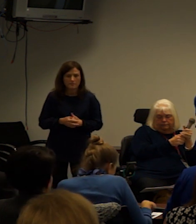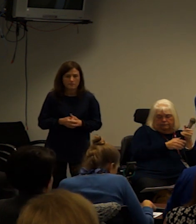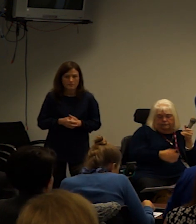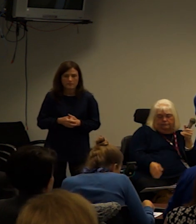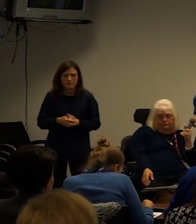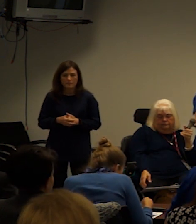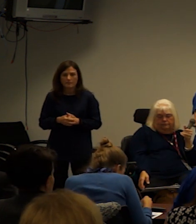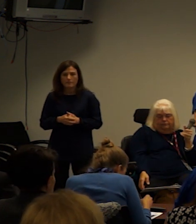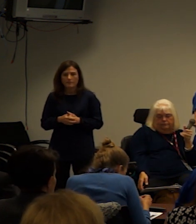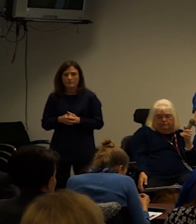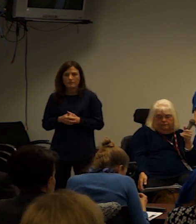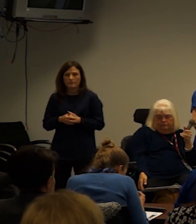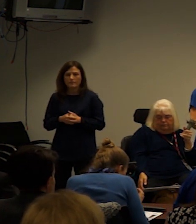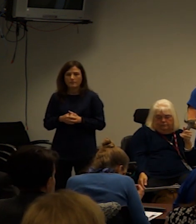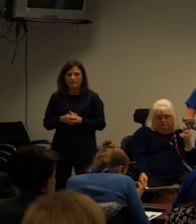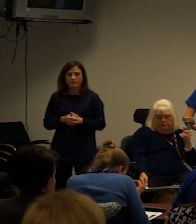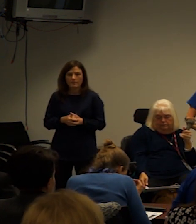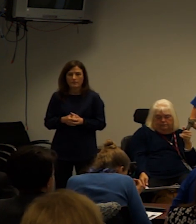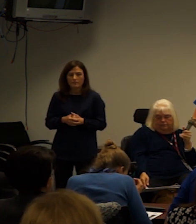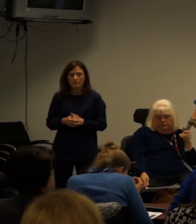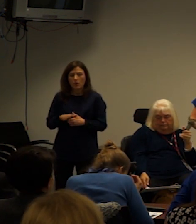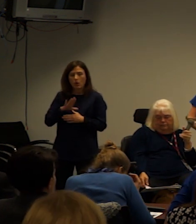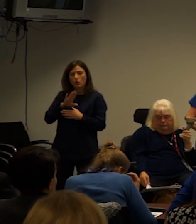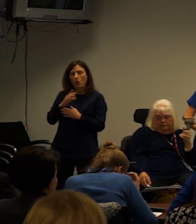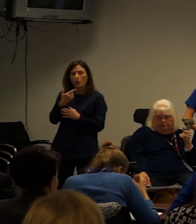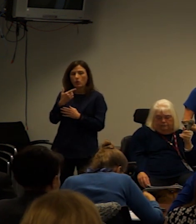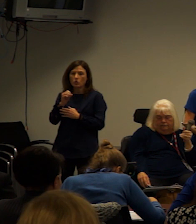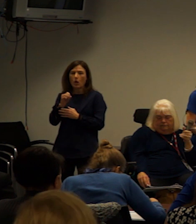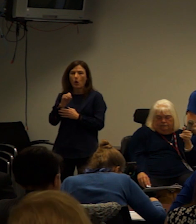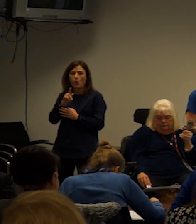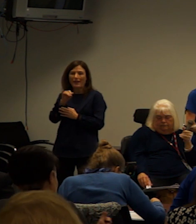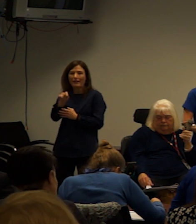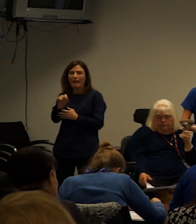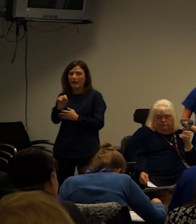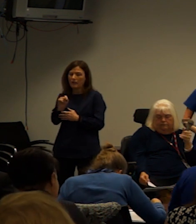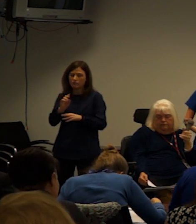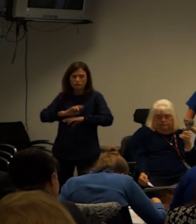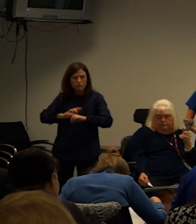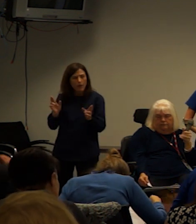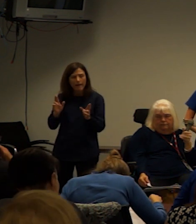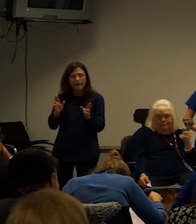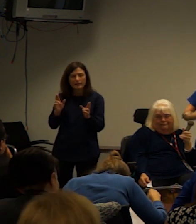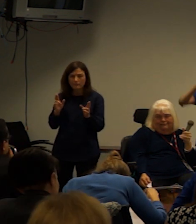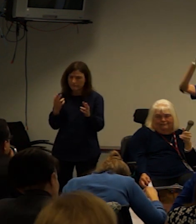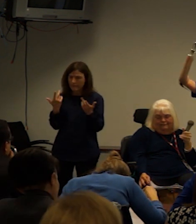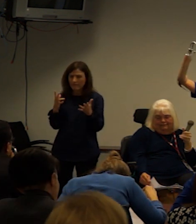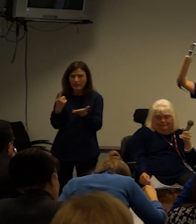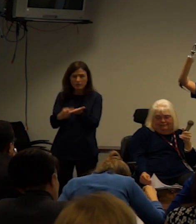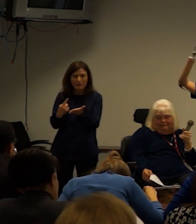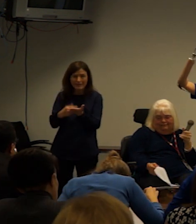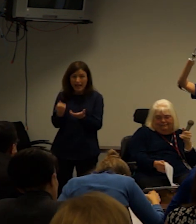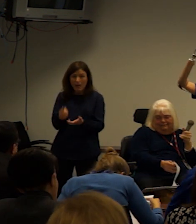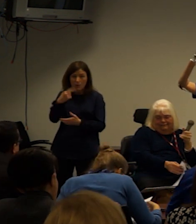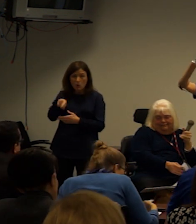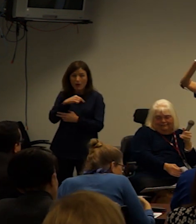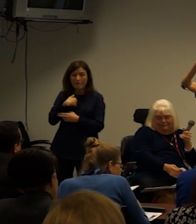right. Get your go kit ready. We've talked about this. How many of you have a go kit? I have two.